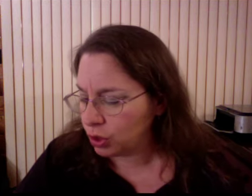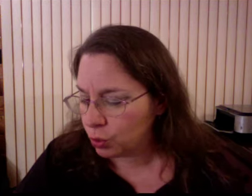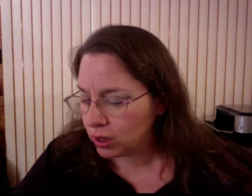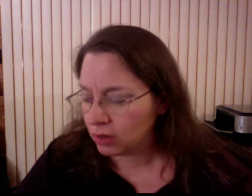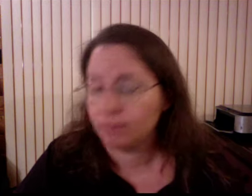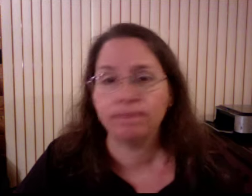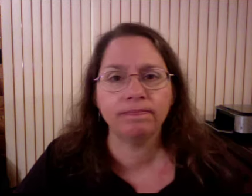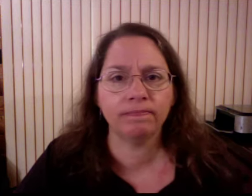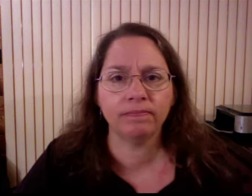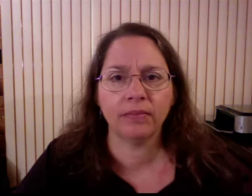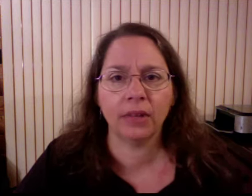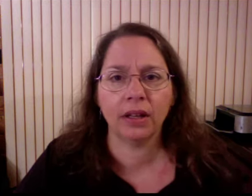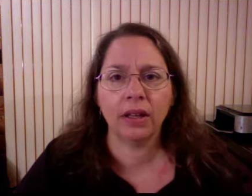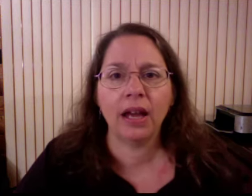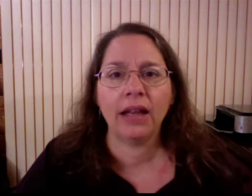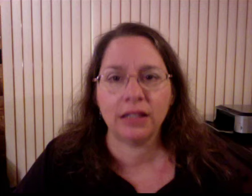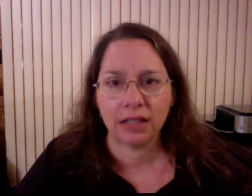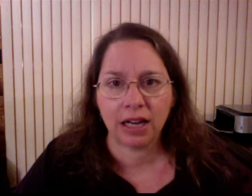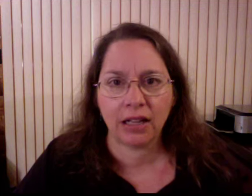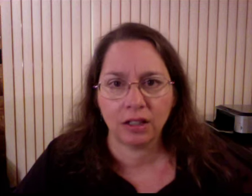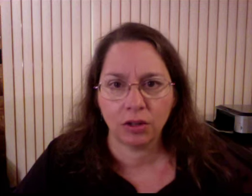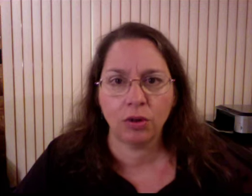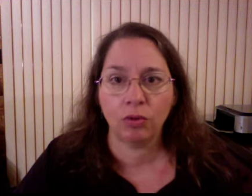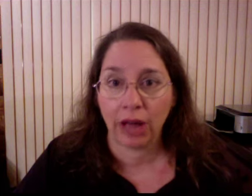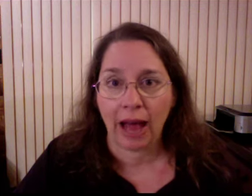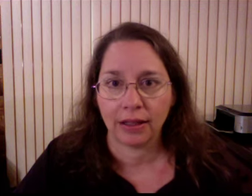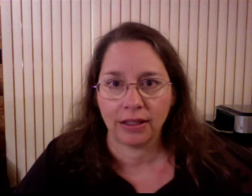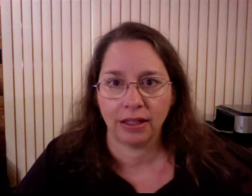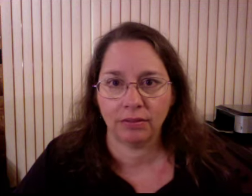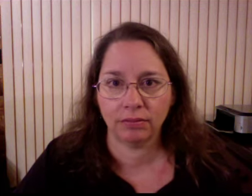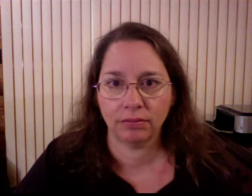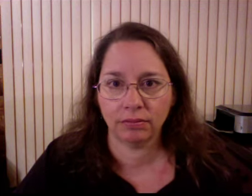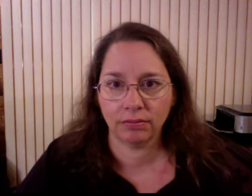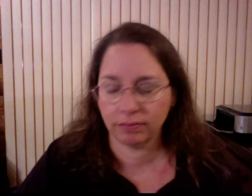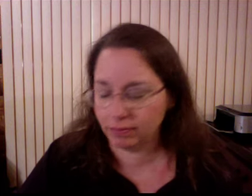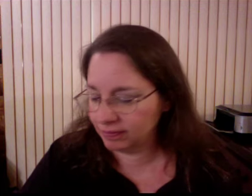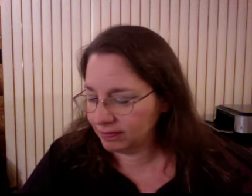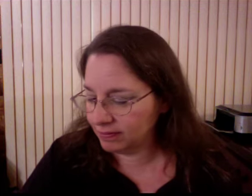will and stick to reality.